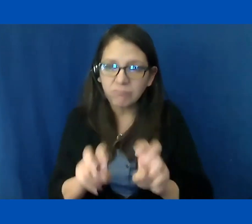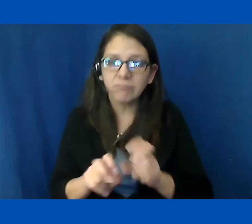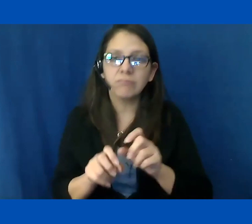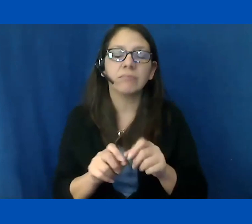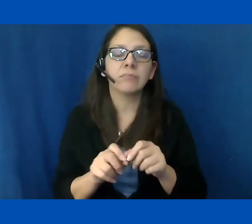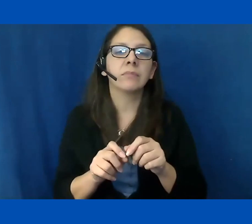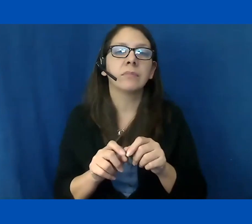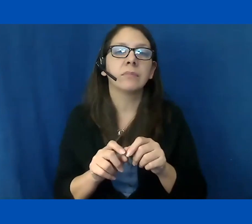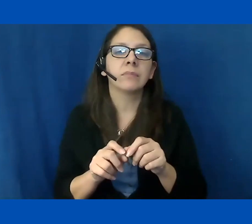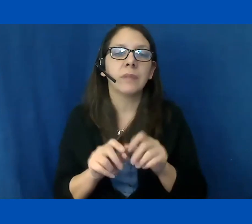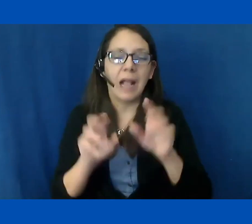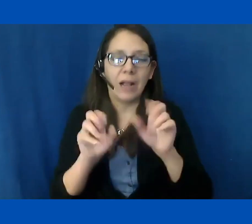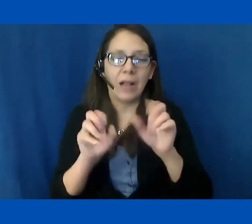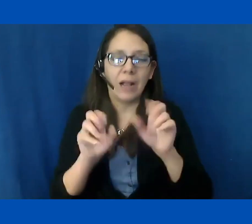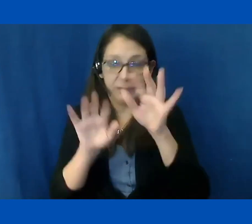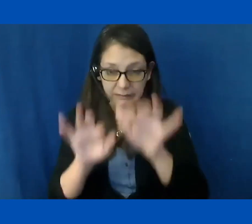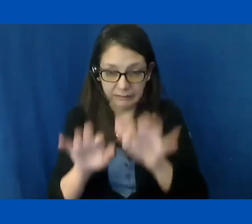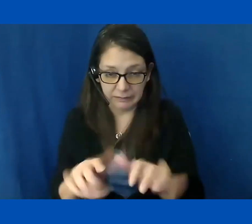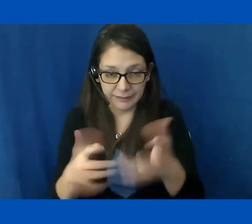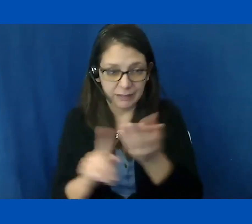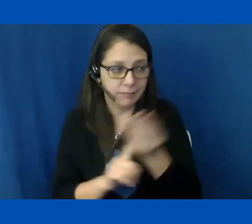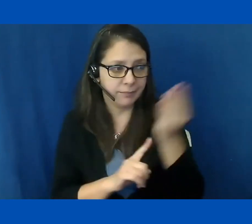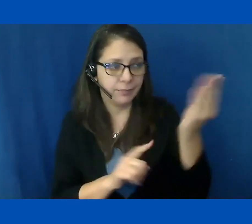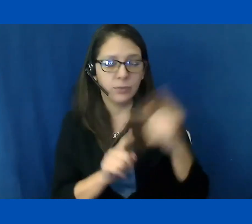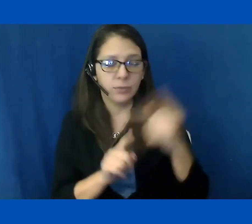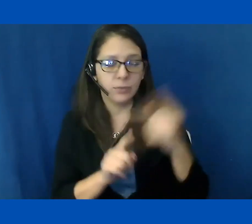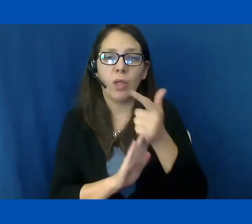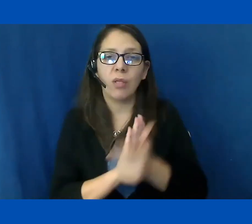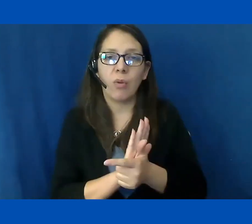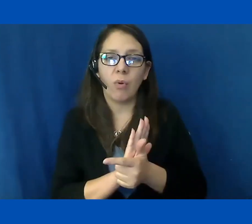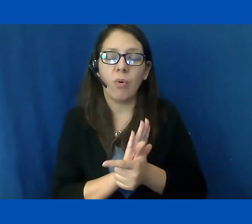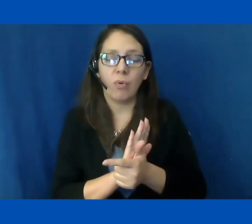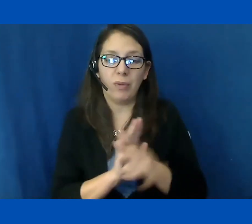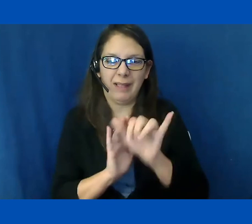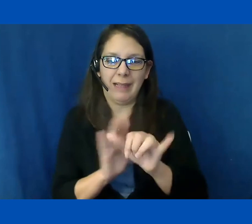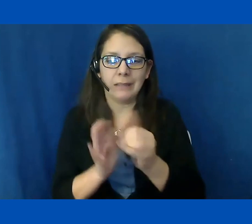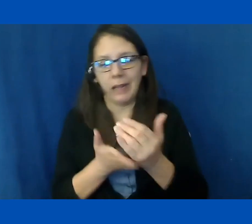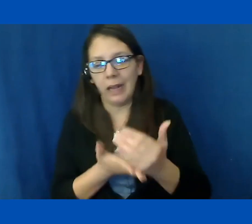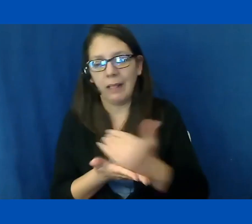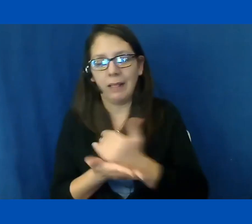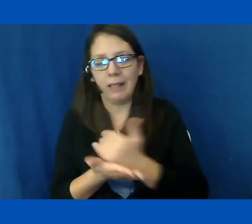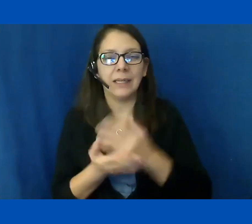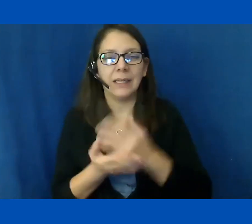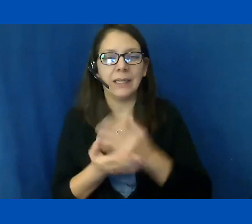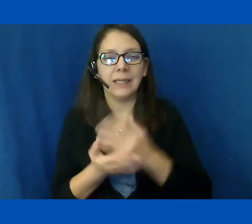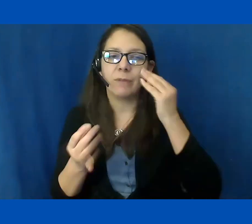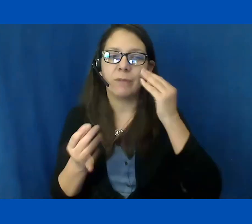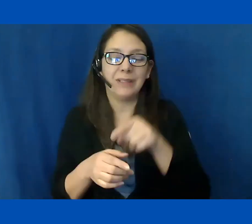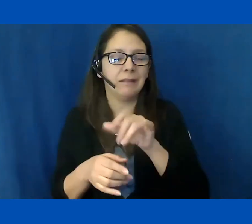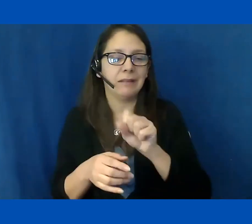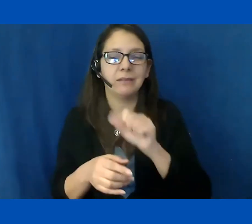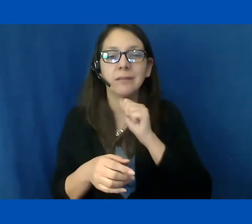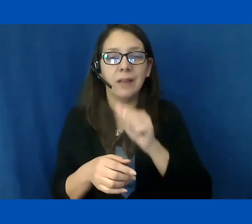that way, it's collecting evidence, right? So this field is not really ideal for someone who is blind,